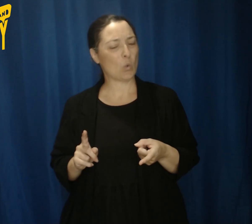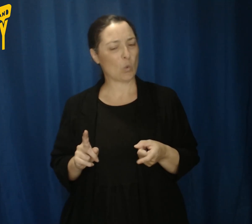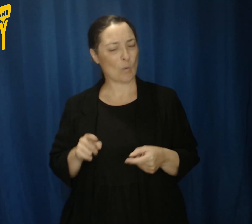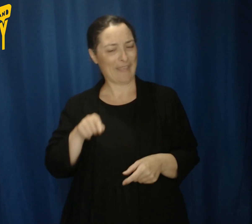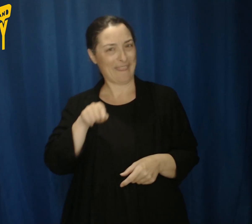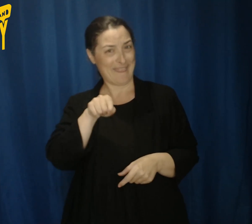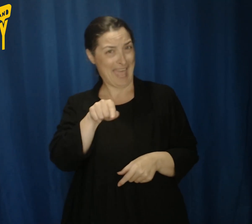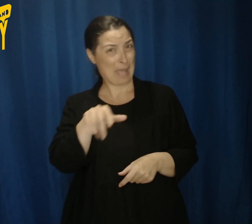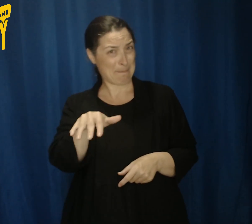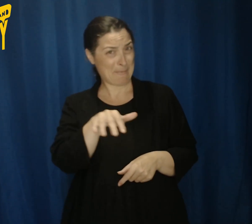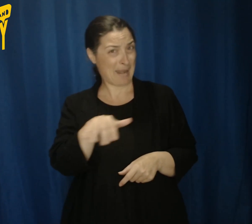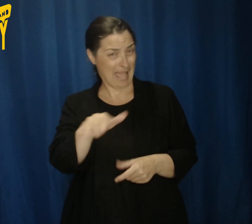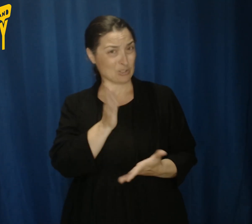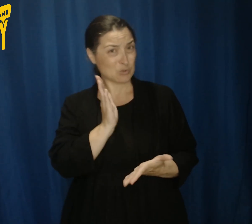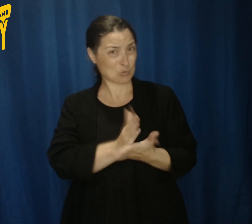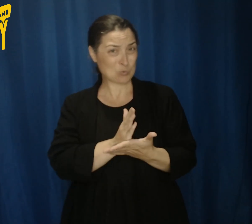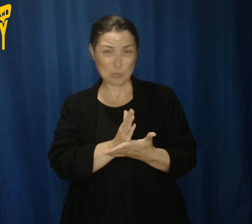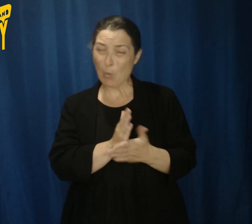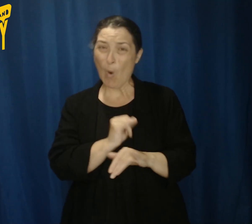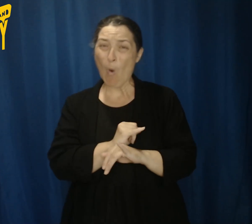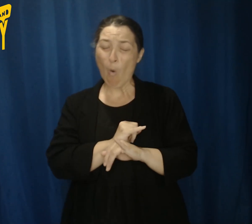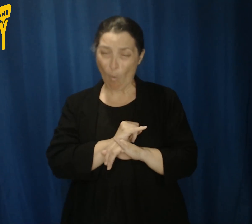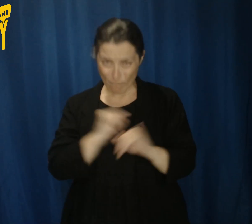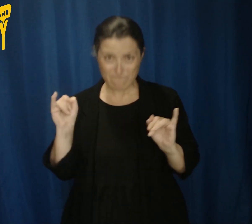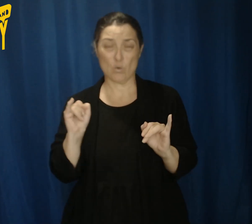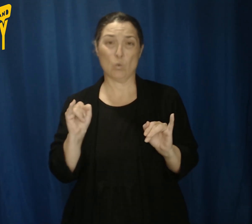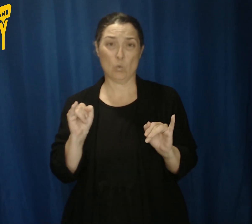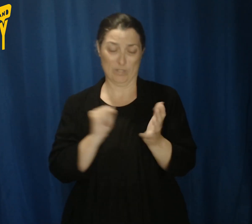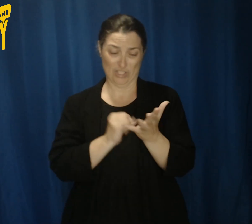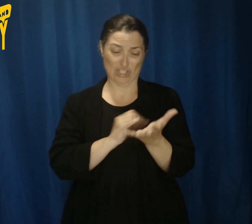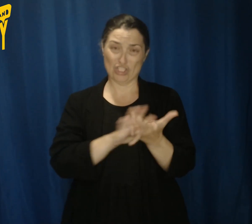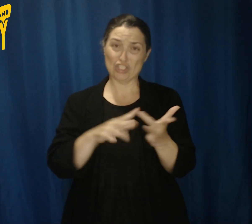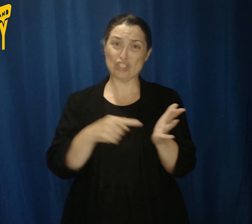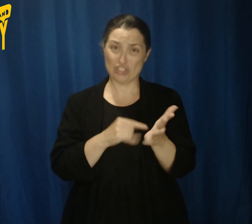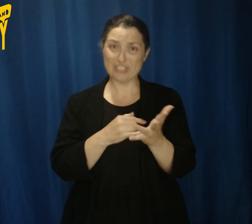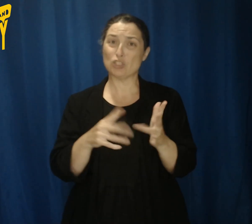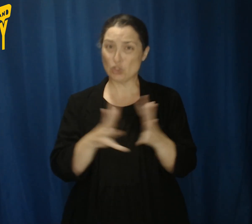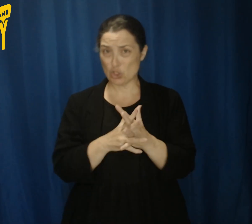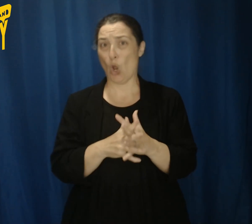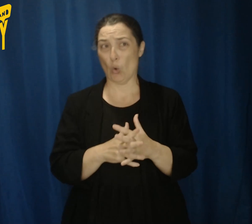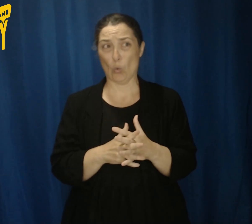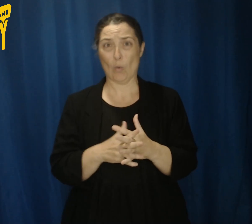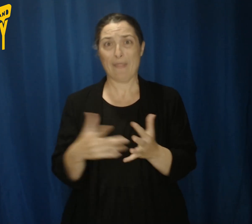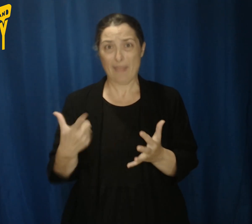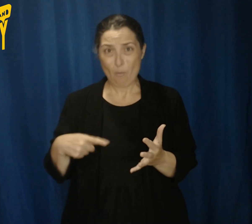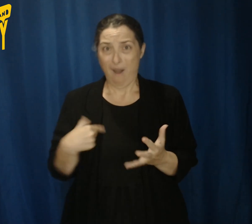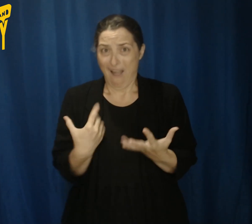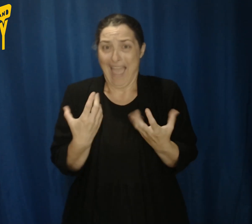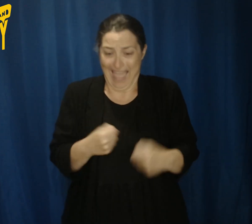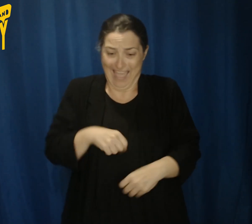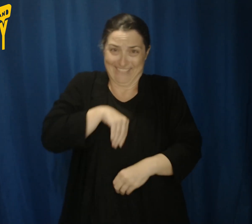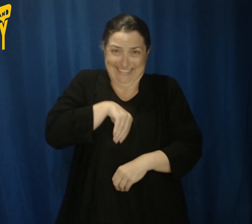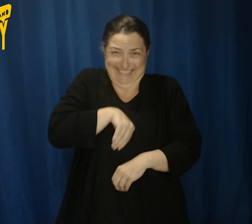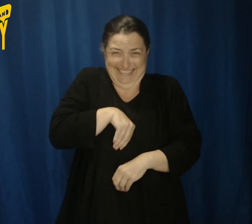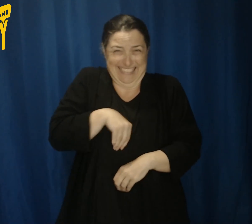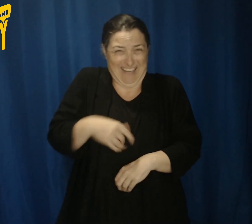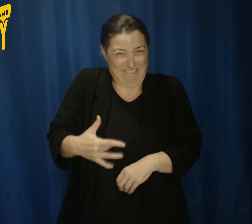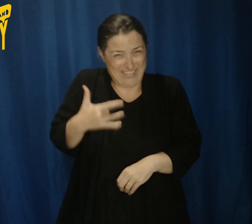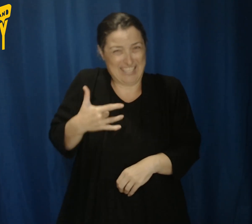absolute horror shit show. And no wonder I feel that way about it. So yeah, that's where it